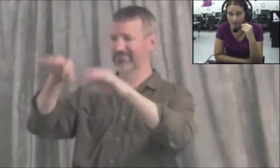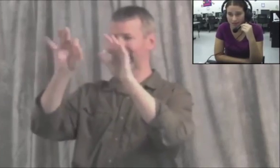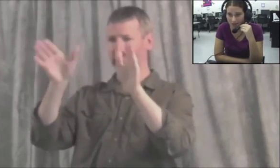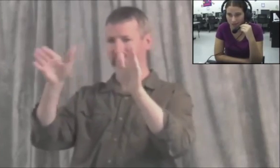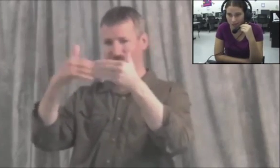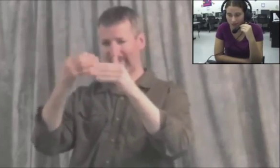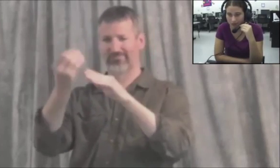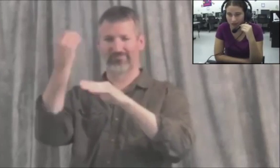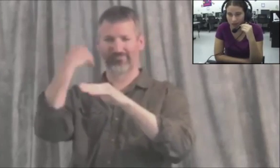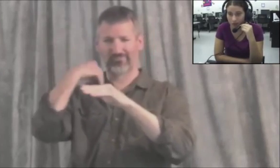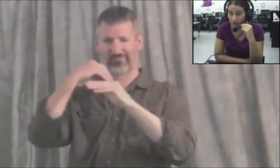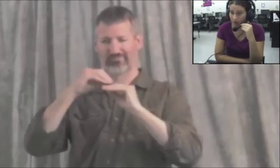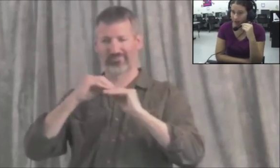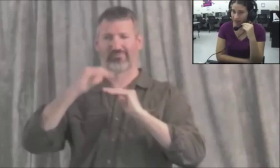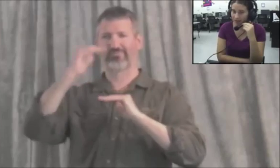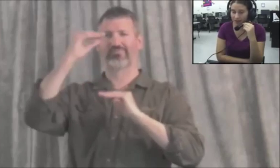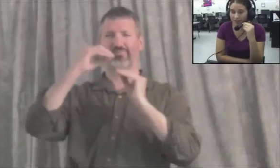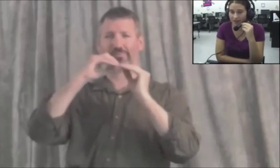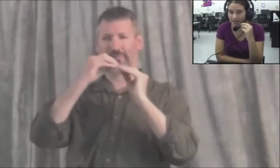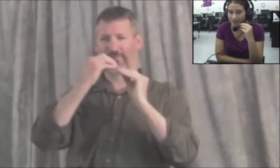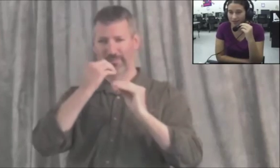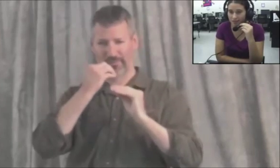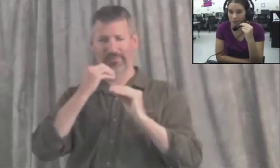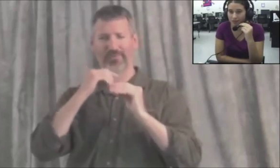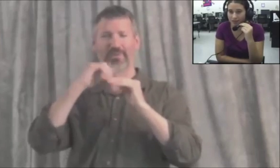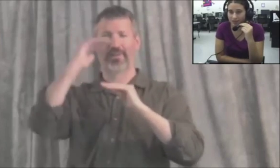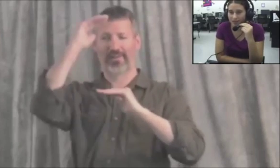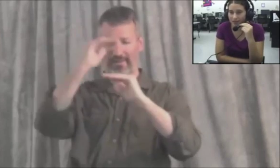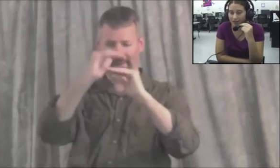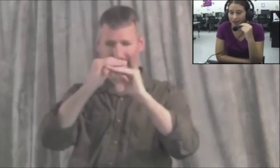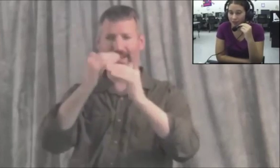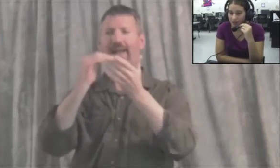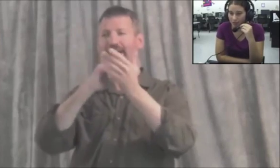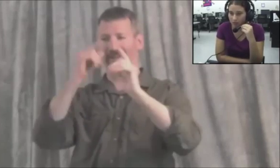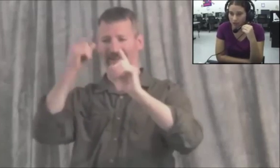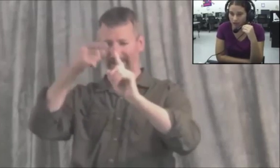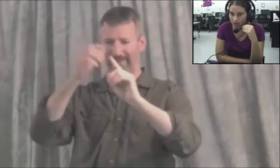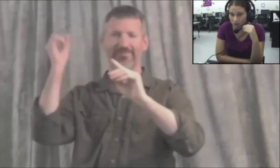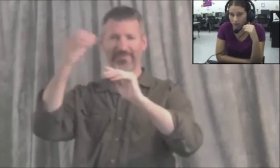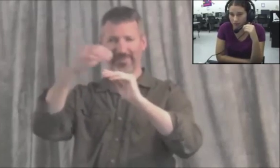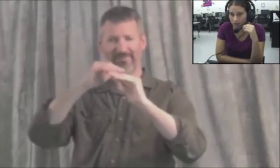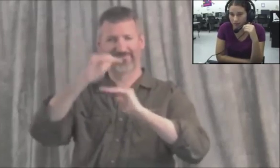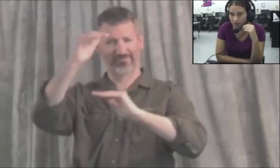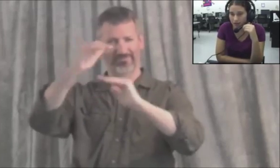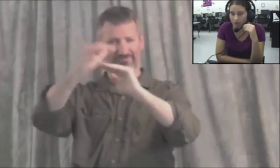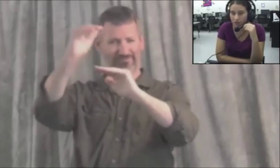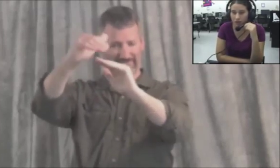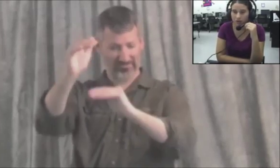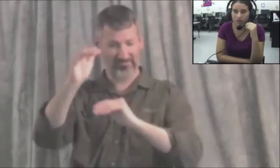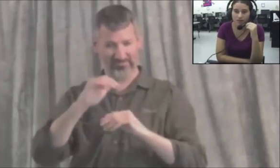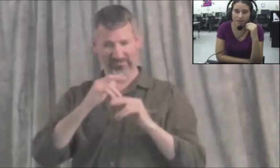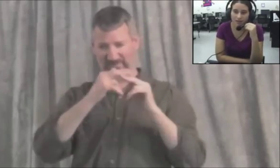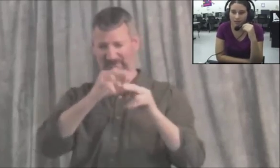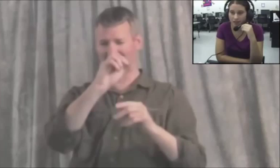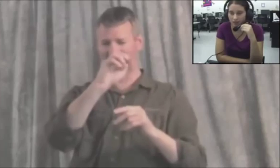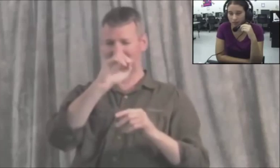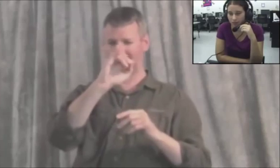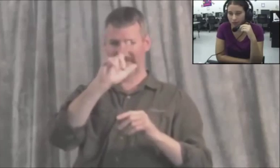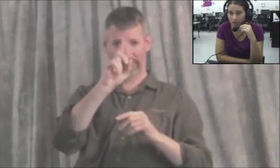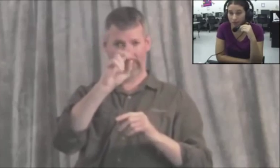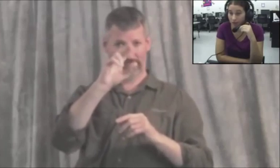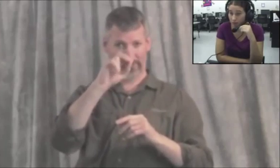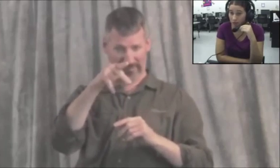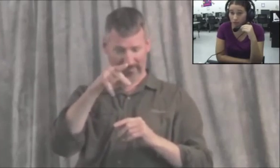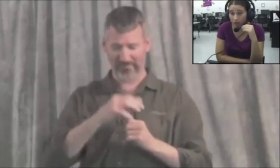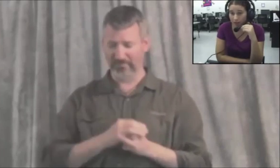the destination point. We arrived at the destination point and was able to eat the food. And so at all of the destination